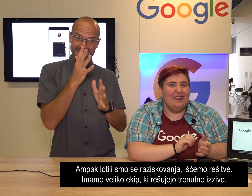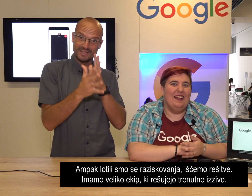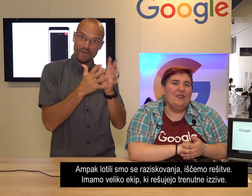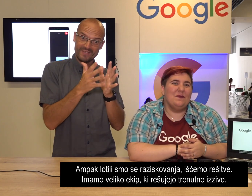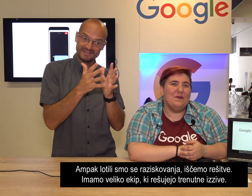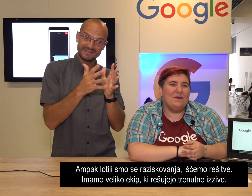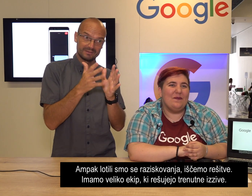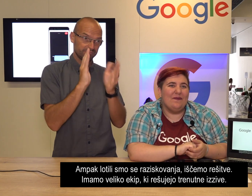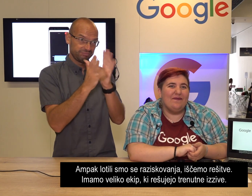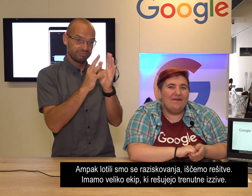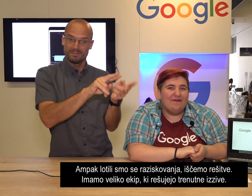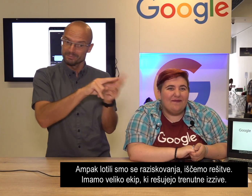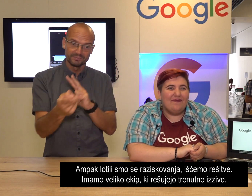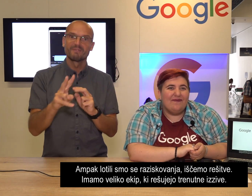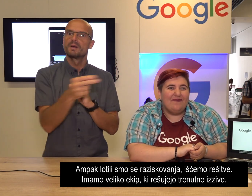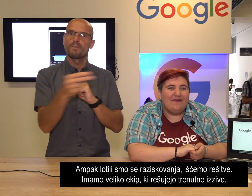works.